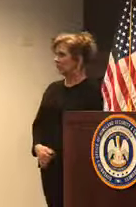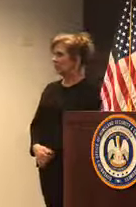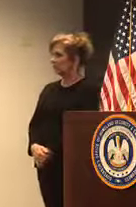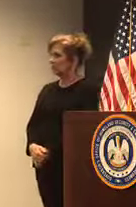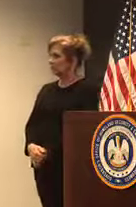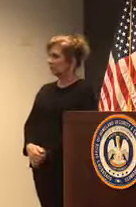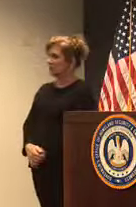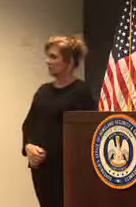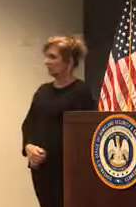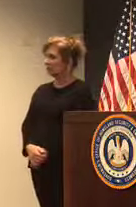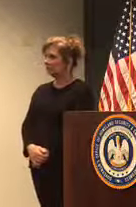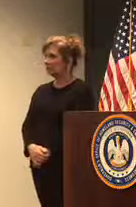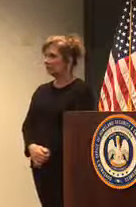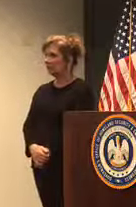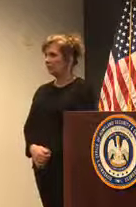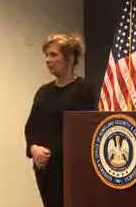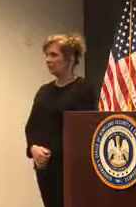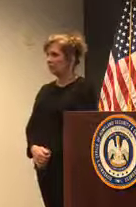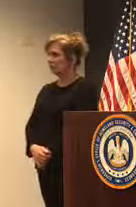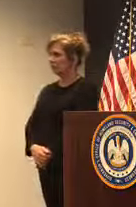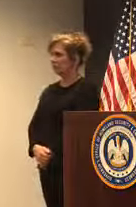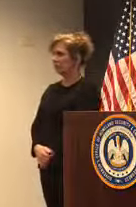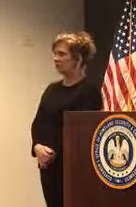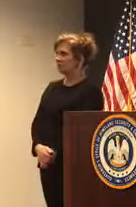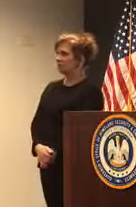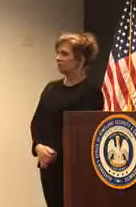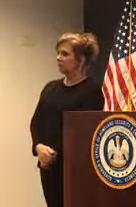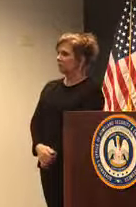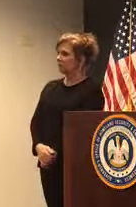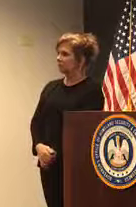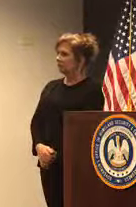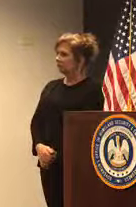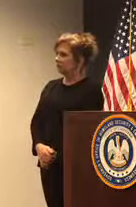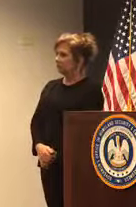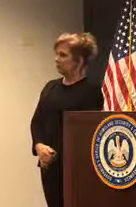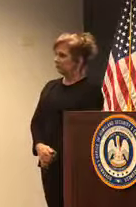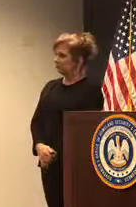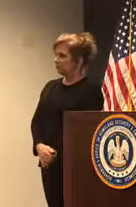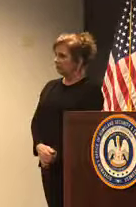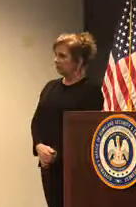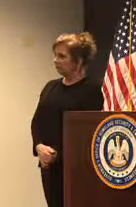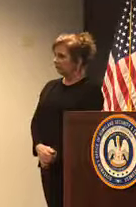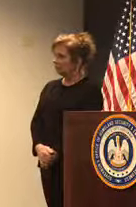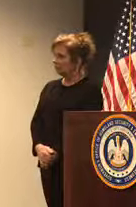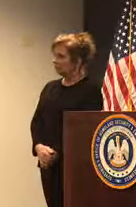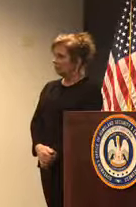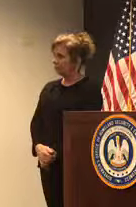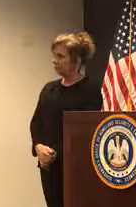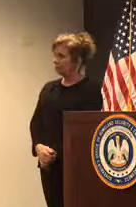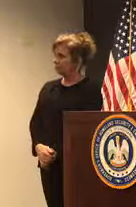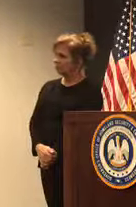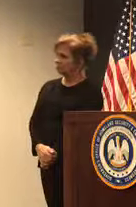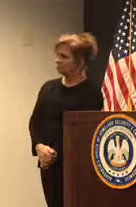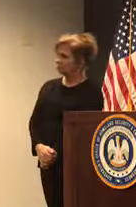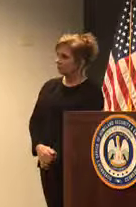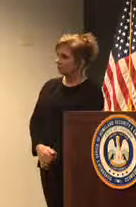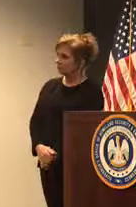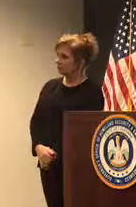okay. It's really hard. Okay. What we've done, we've notified all of